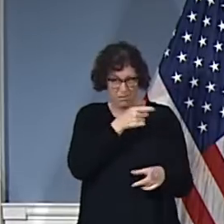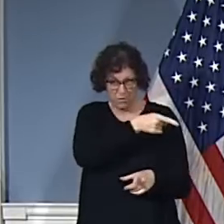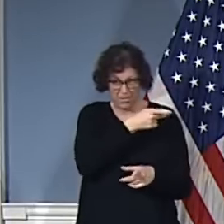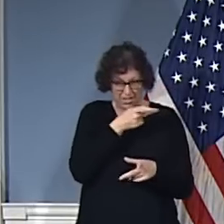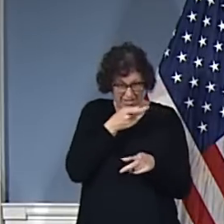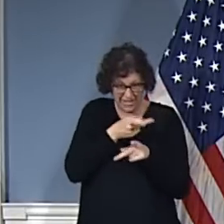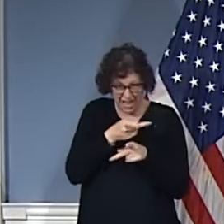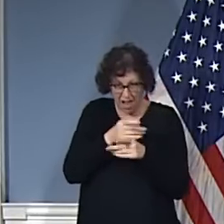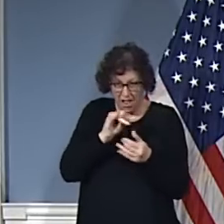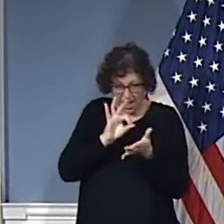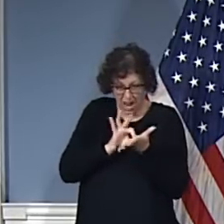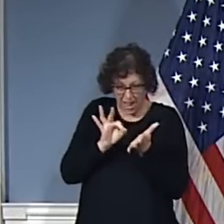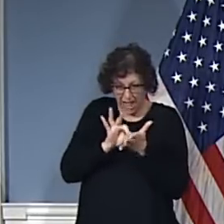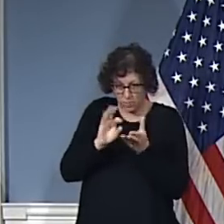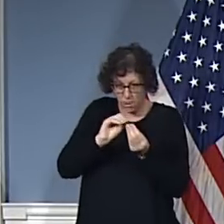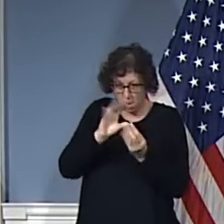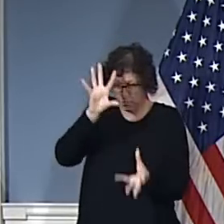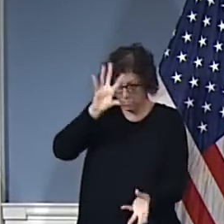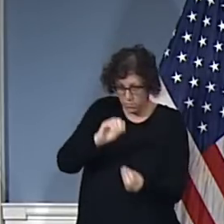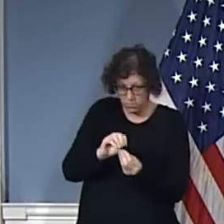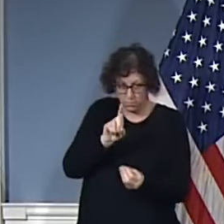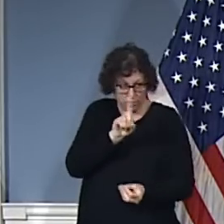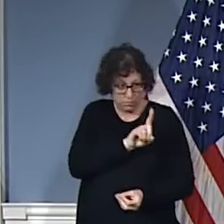You're talking post?